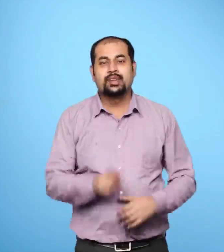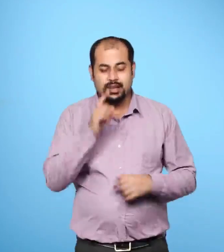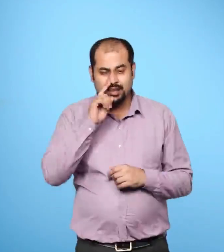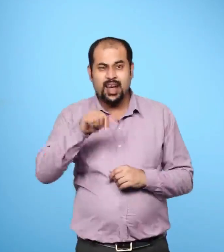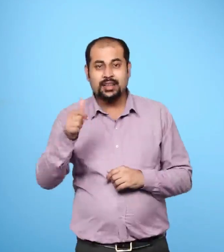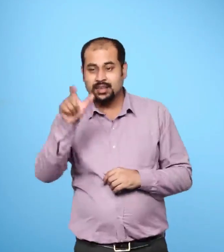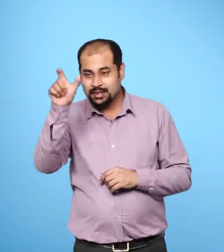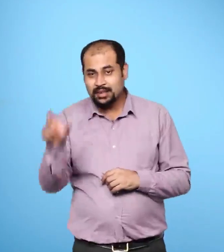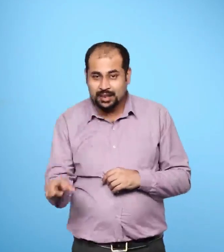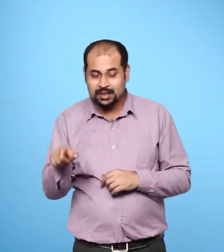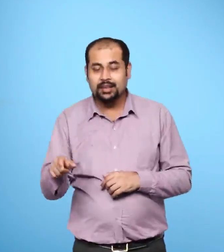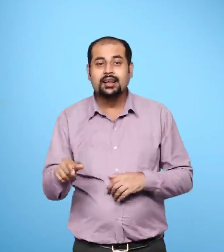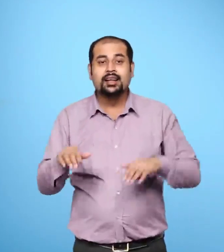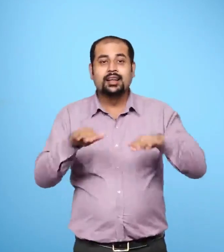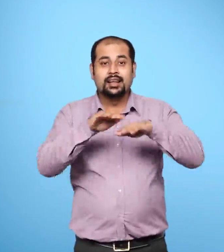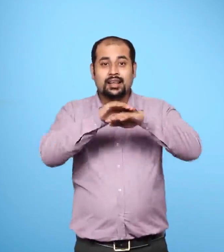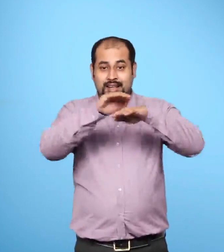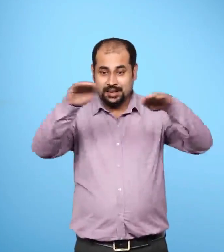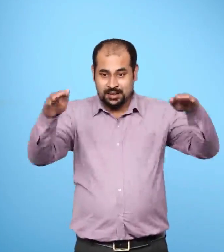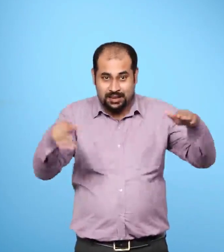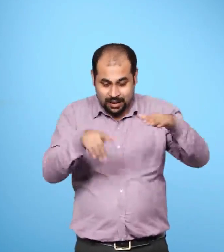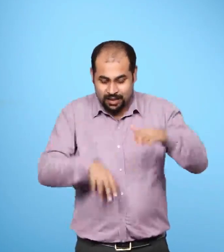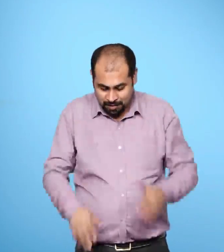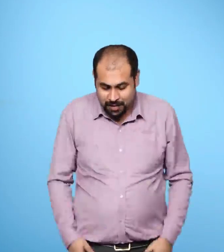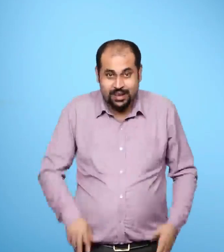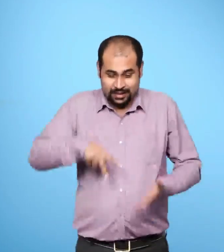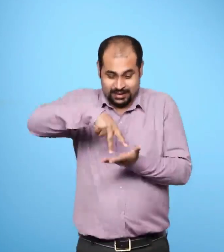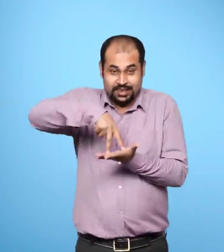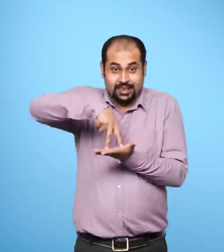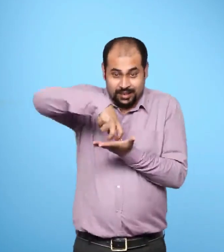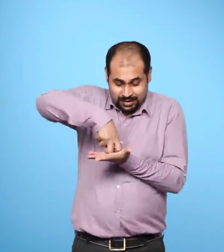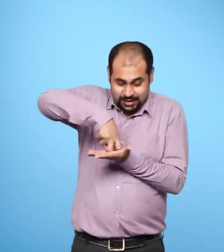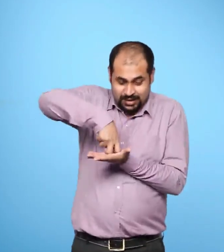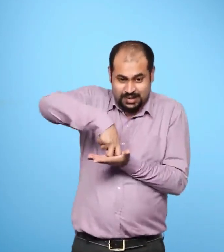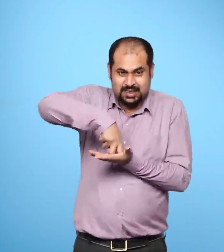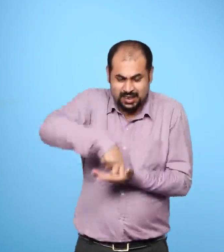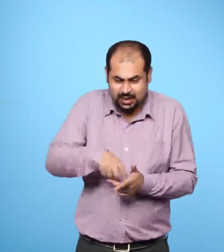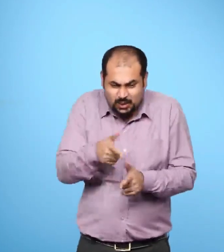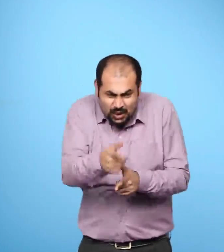Another girl is kneeling near the table with a broom in her hands, trying to swipe away the rats.